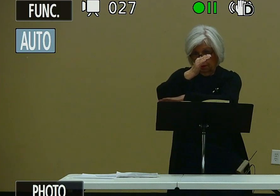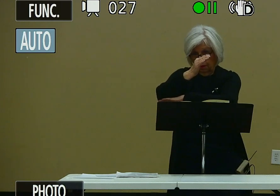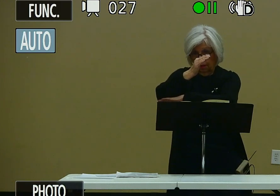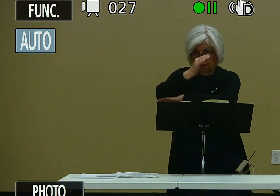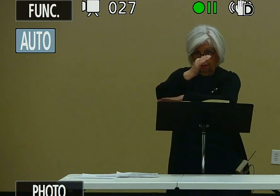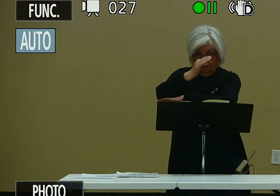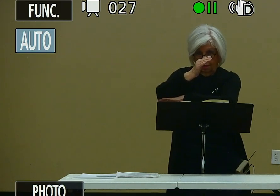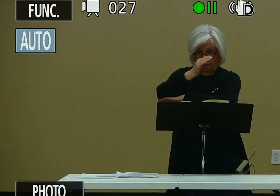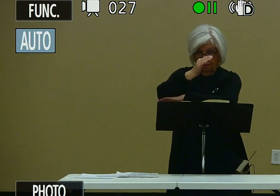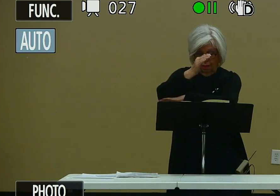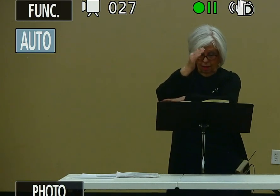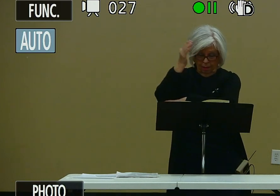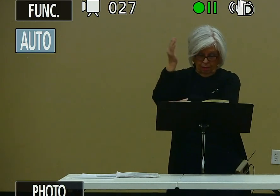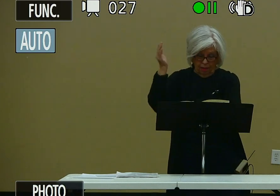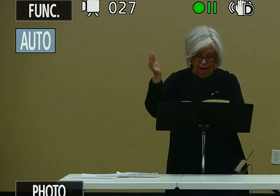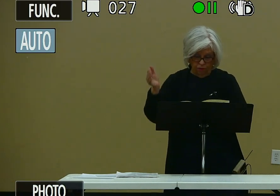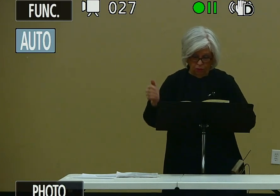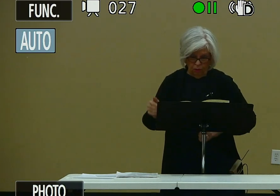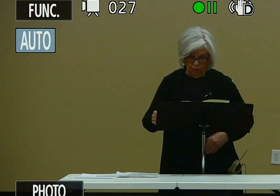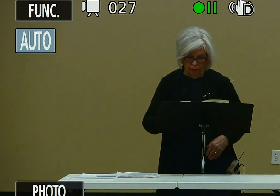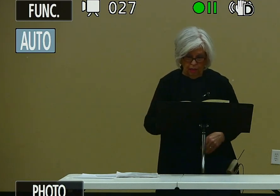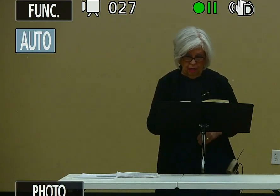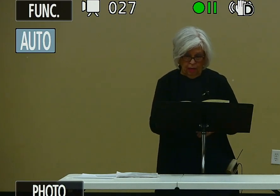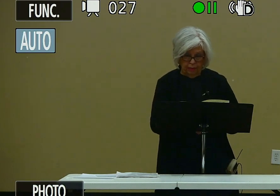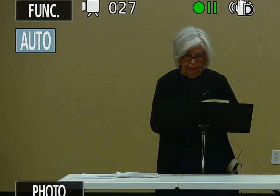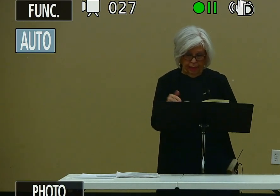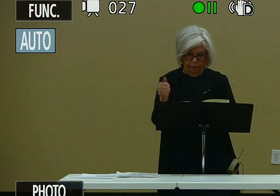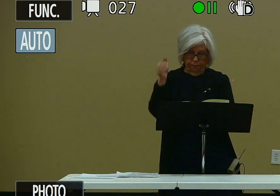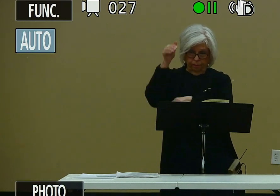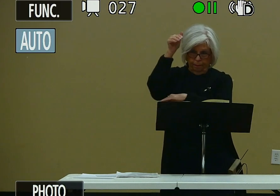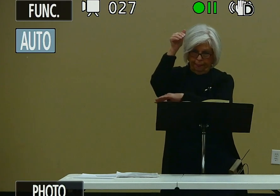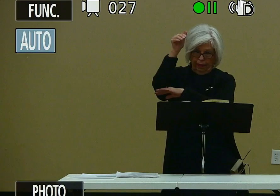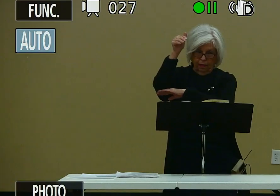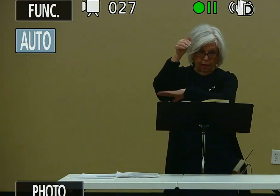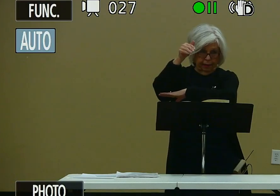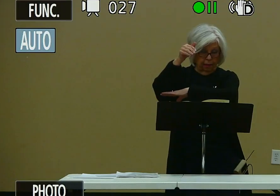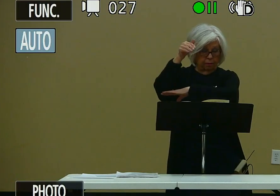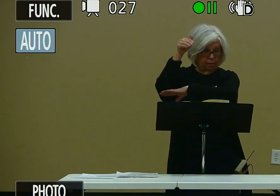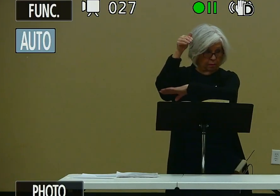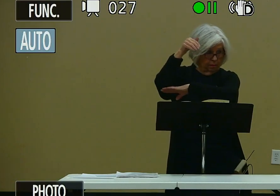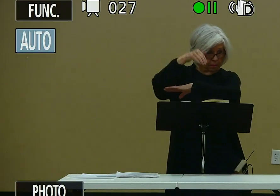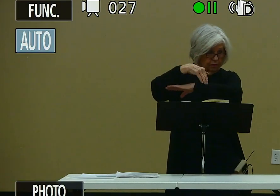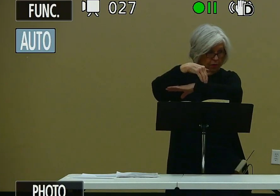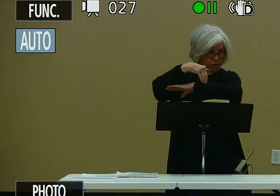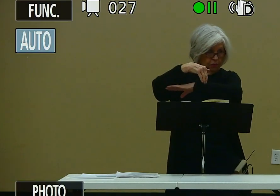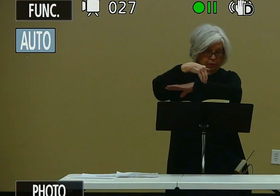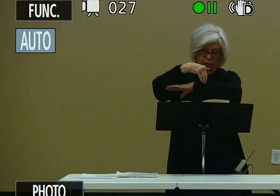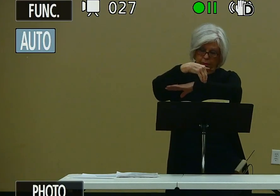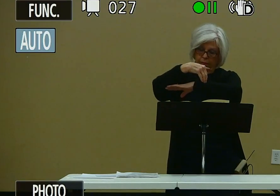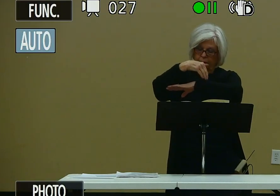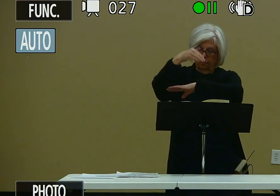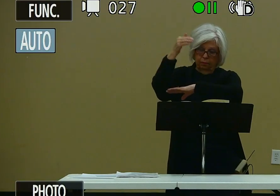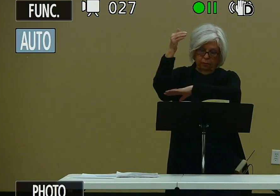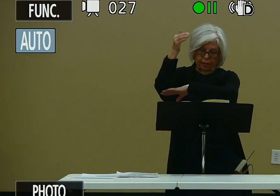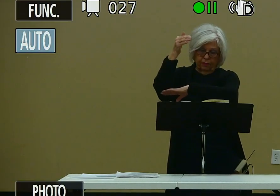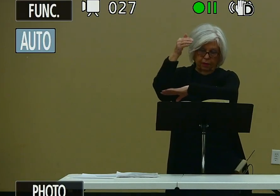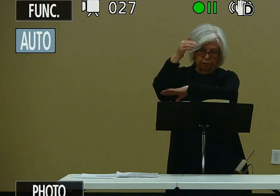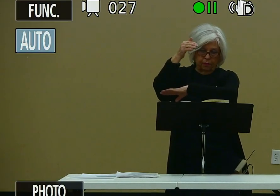beginning and the end. Afternoon. Night, again, you've got your left hand this